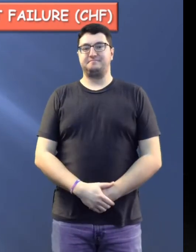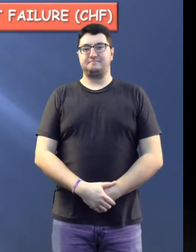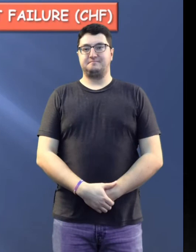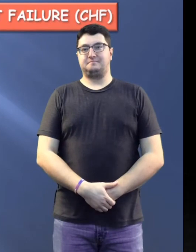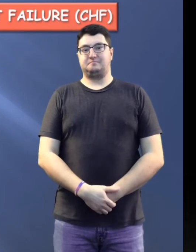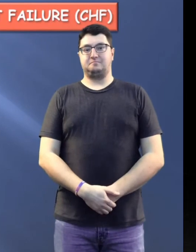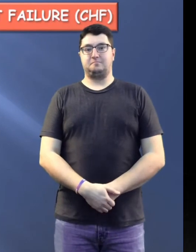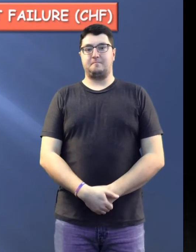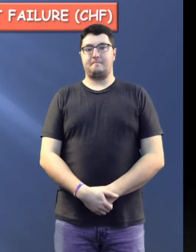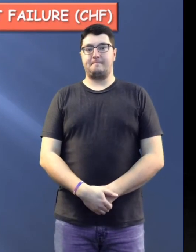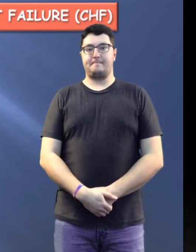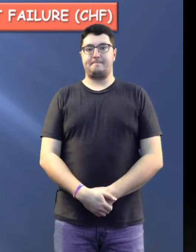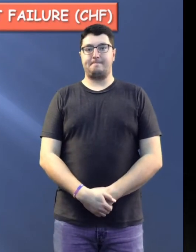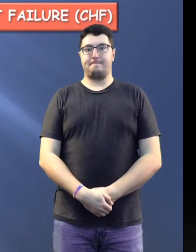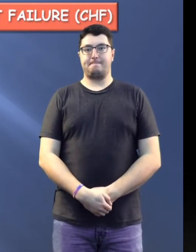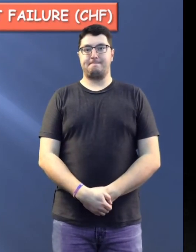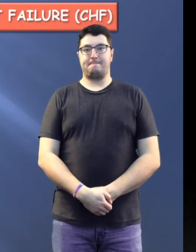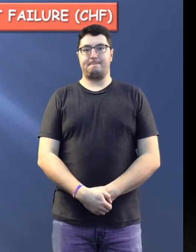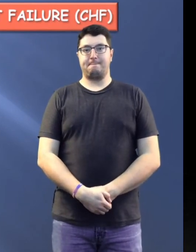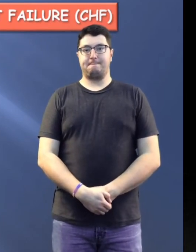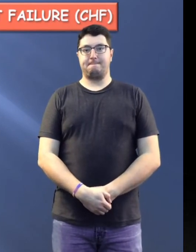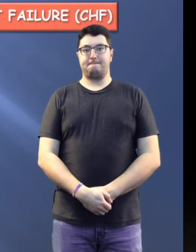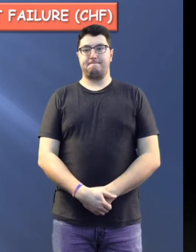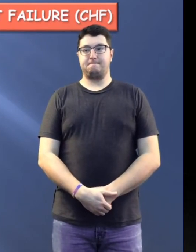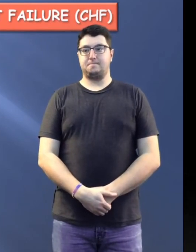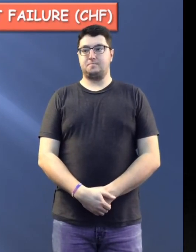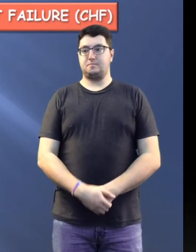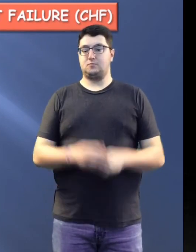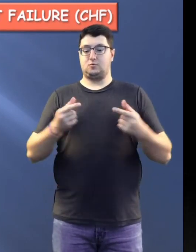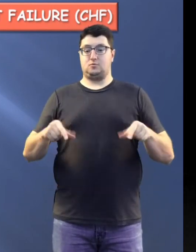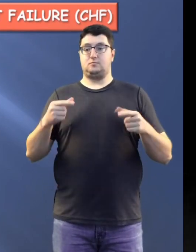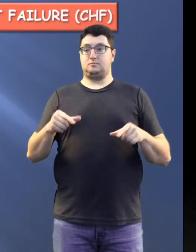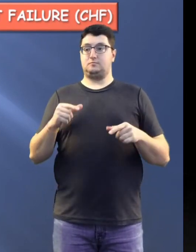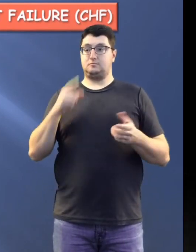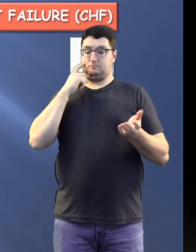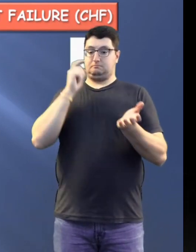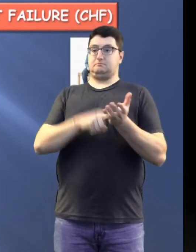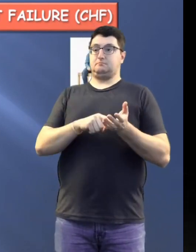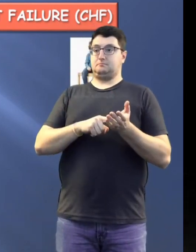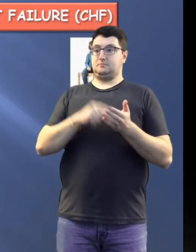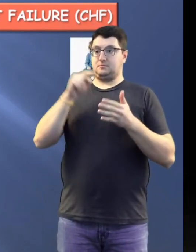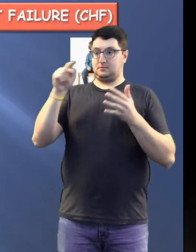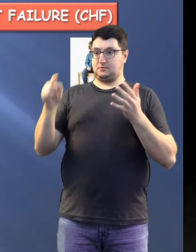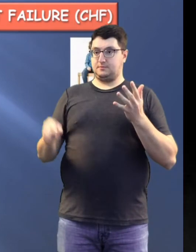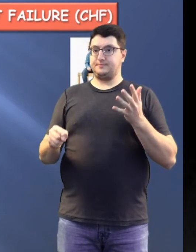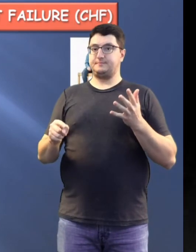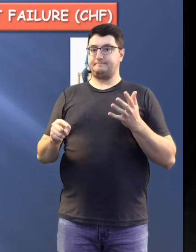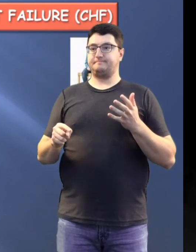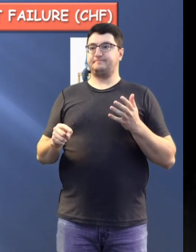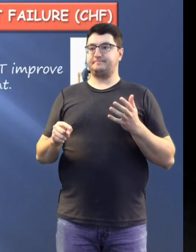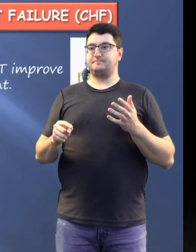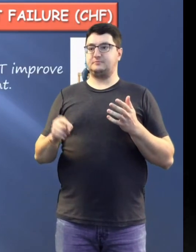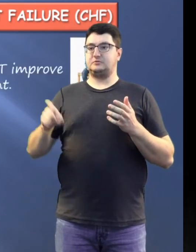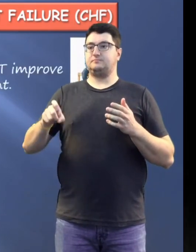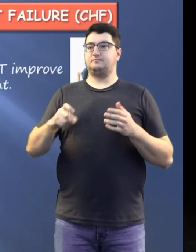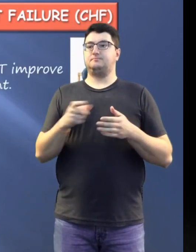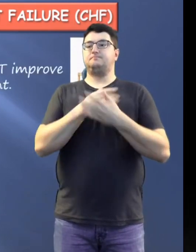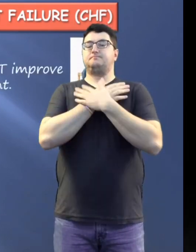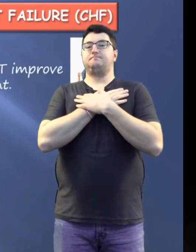When a child is experiencing signs of congestive heart failure, have them rest. If symptoms do not improve